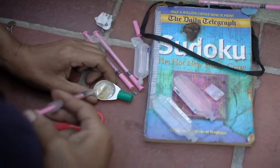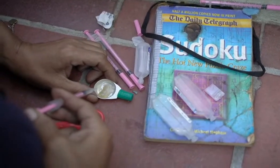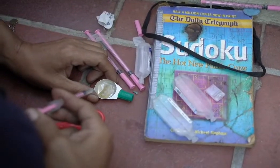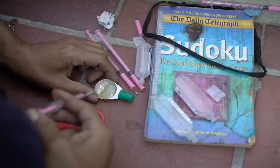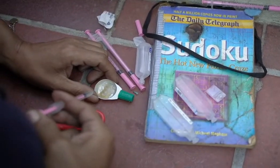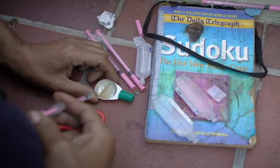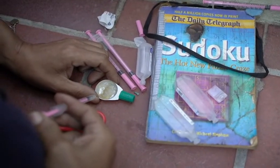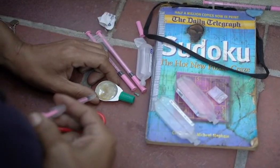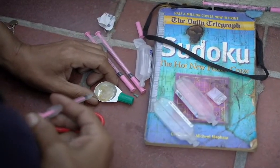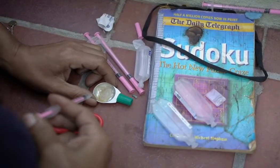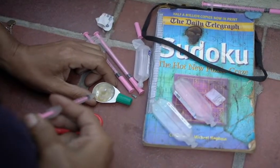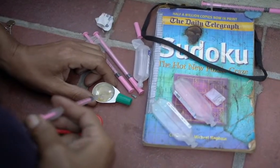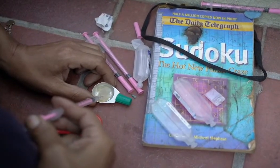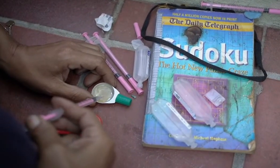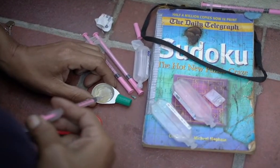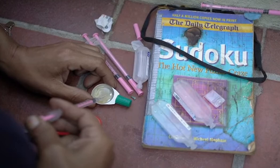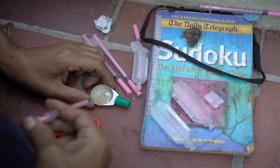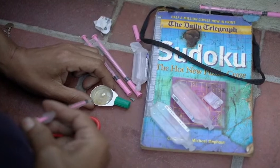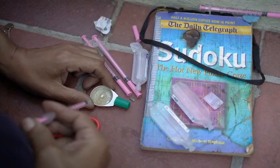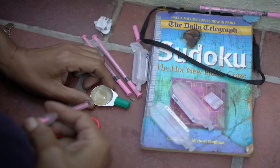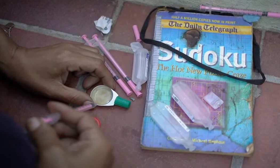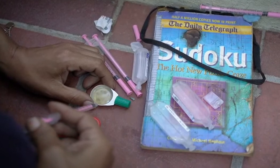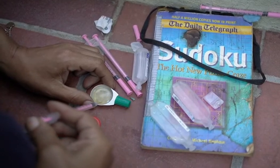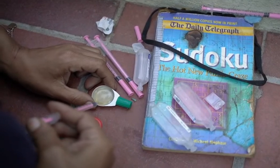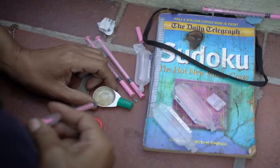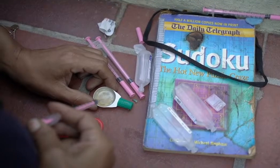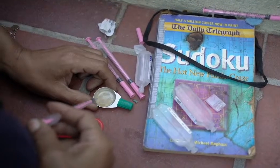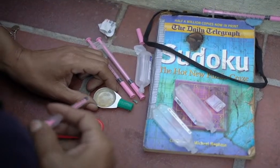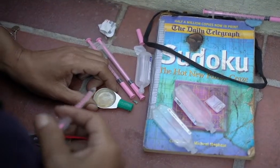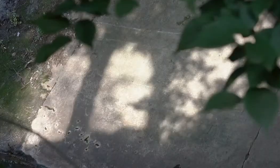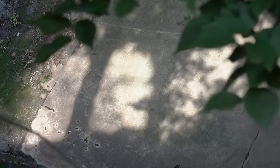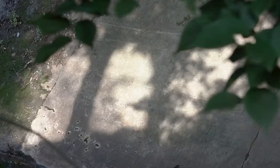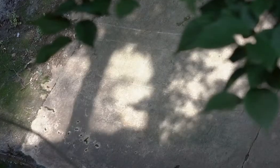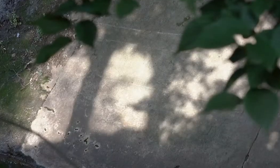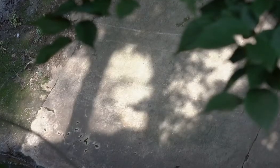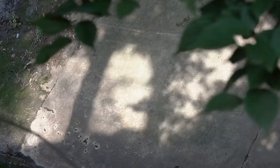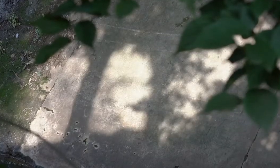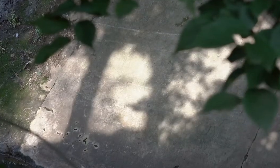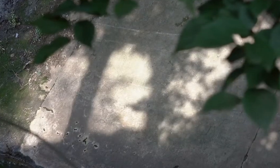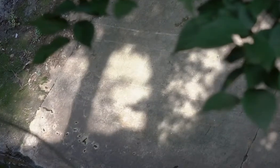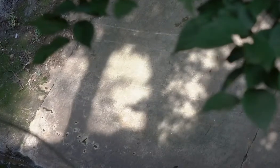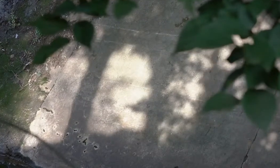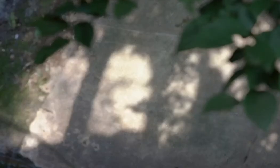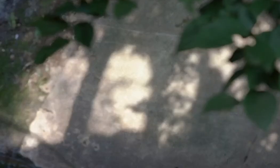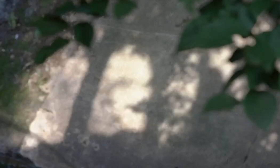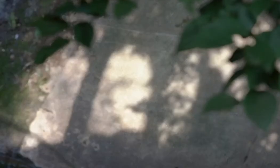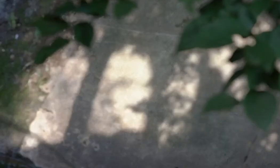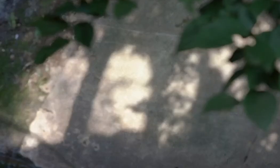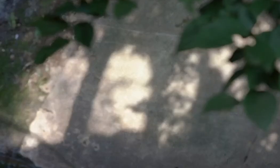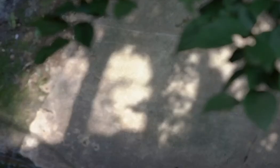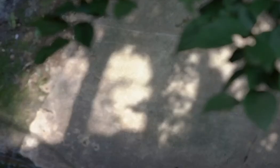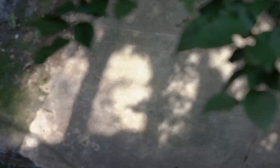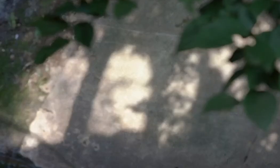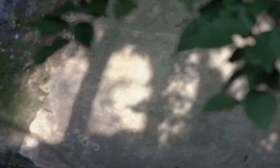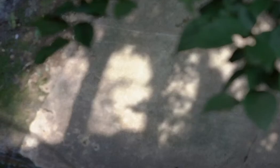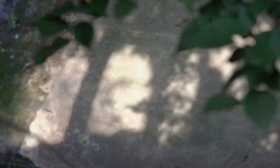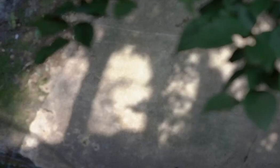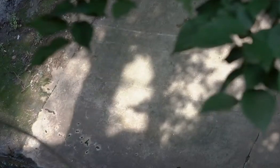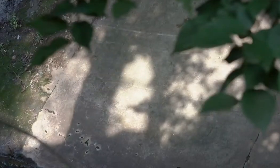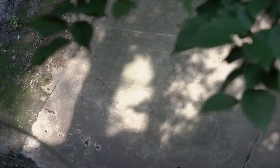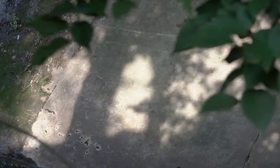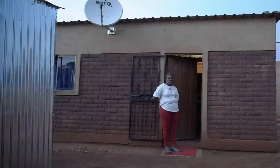that are using drugs, is that the stigma that we get from our